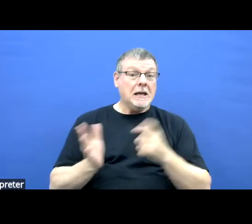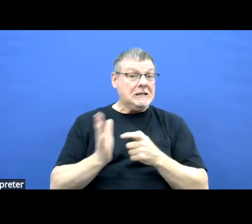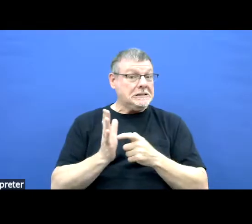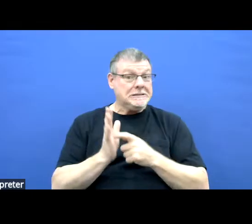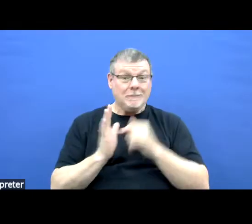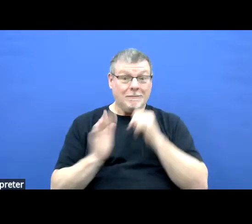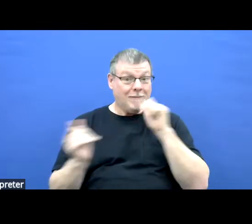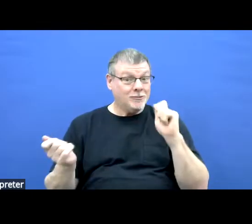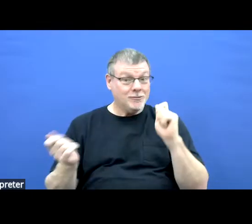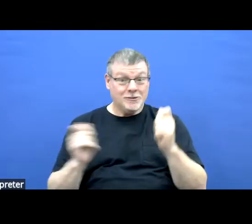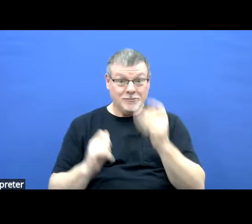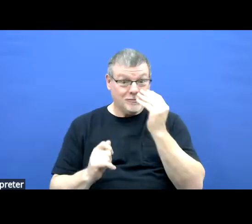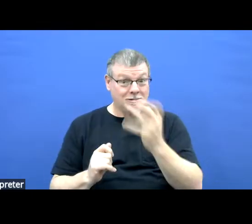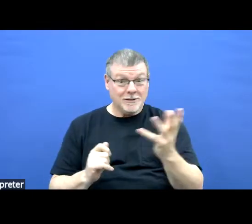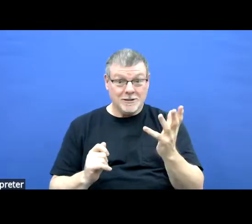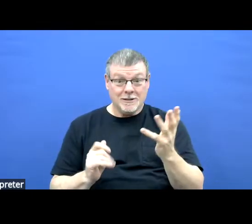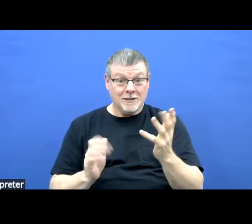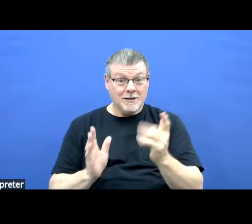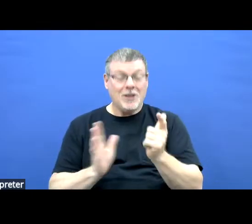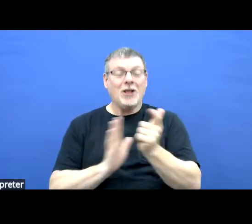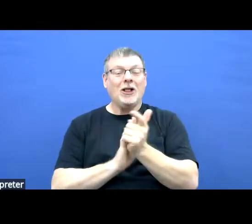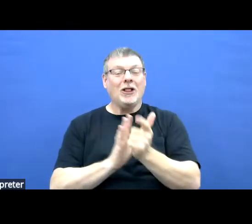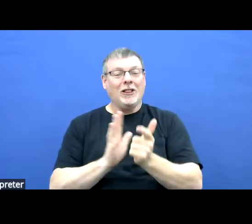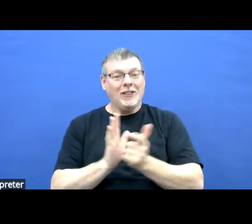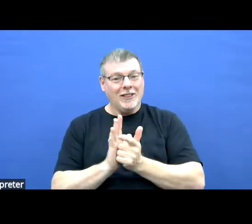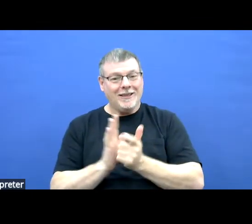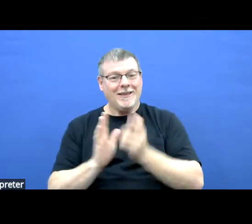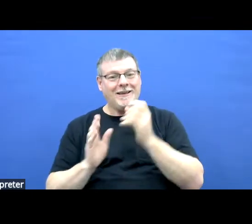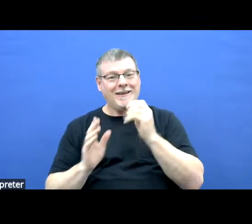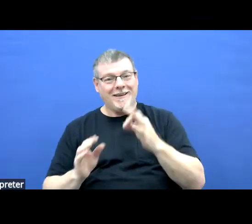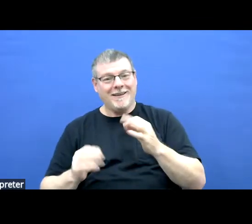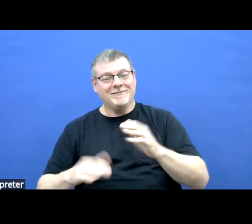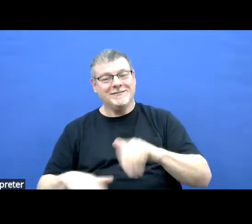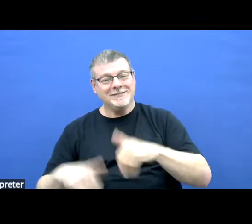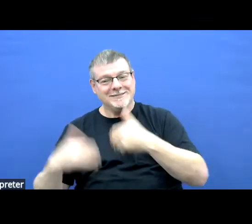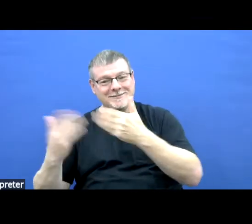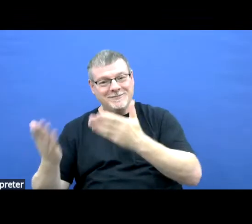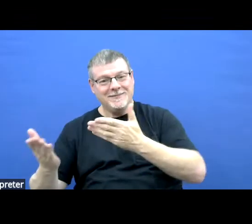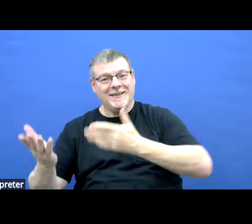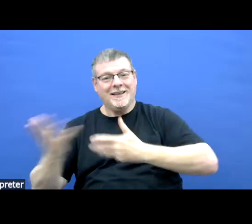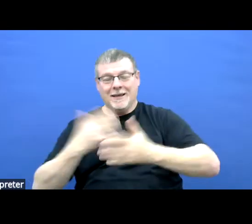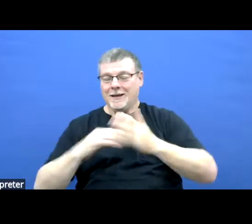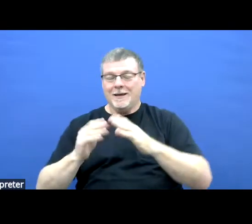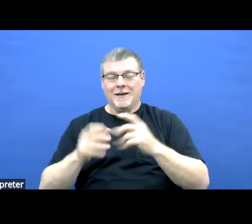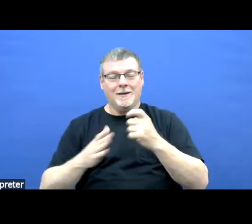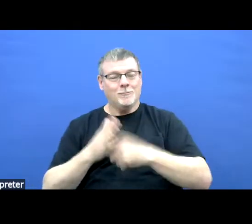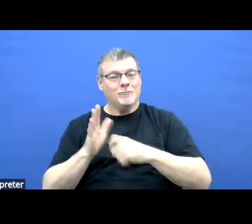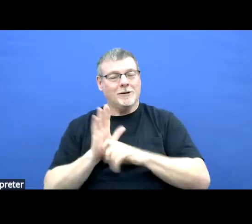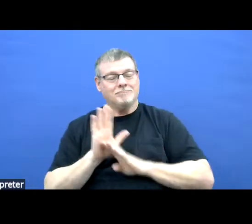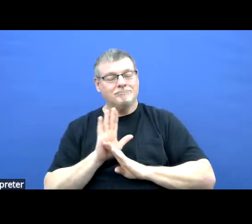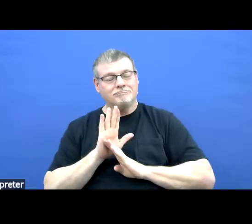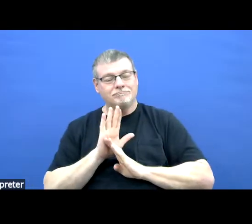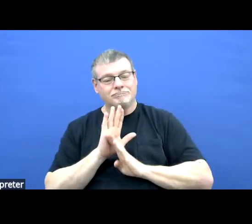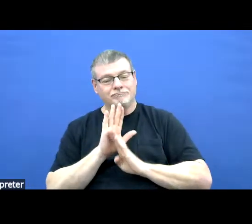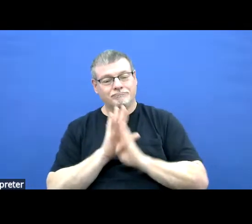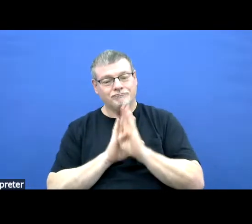changed. Law of supply and demand, the prices are going to skyrocket, and they have